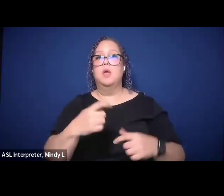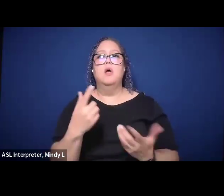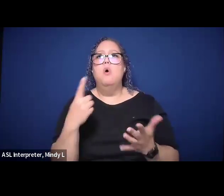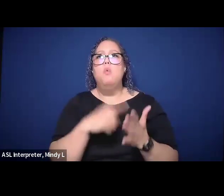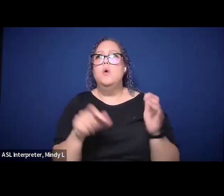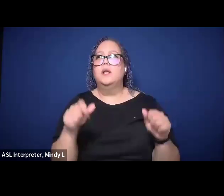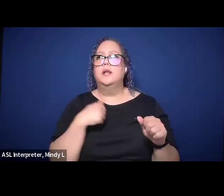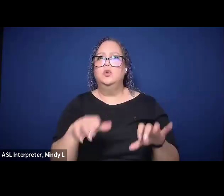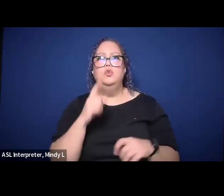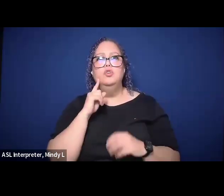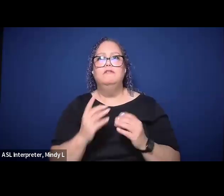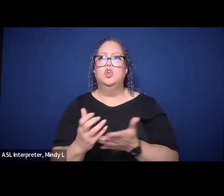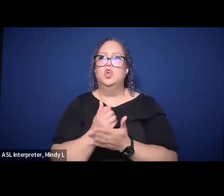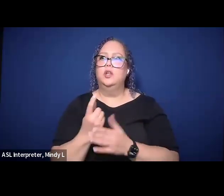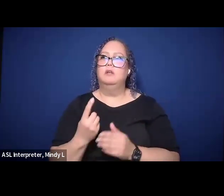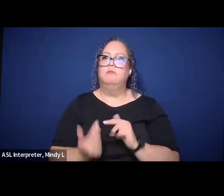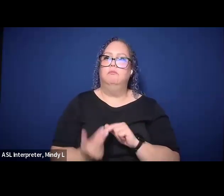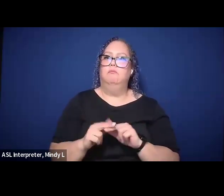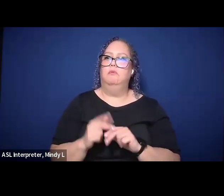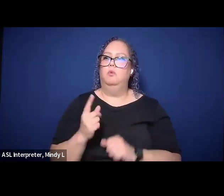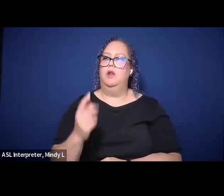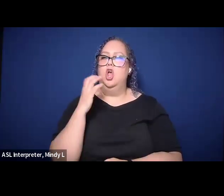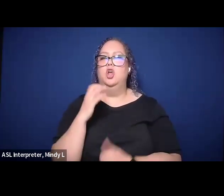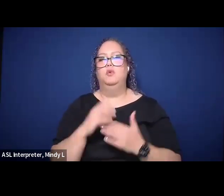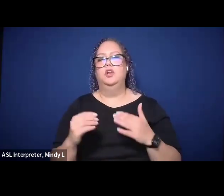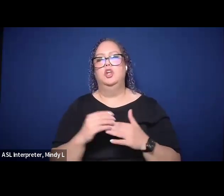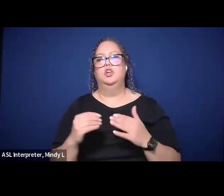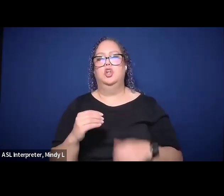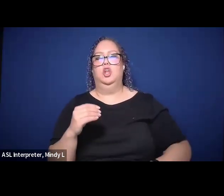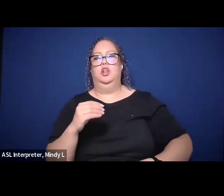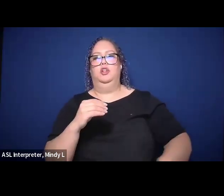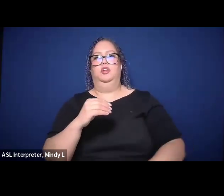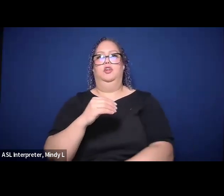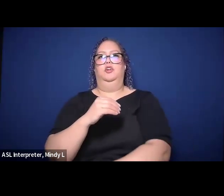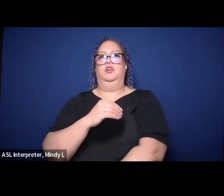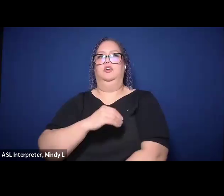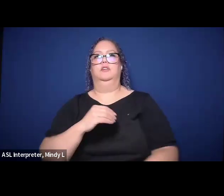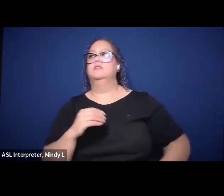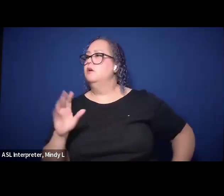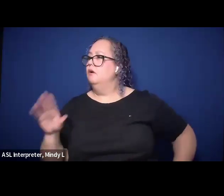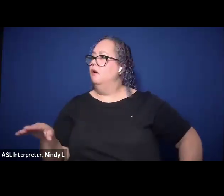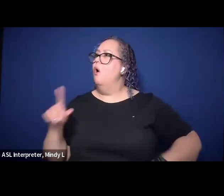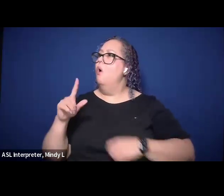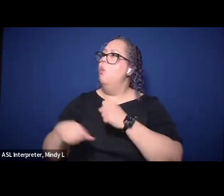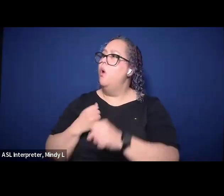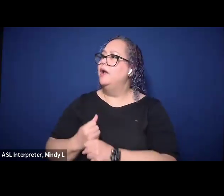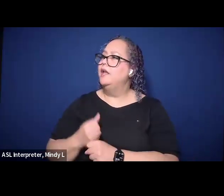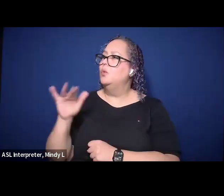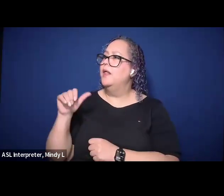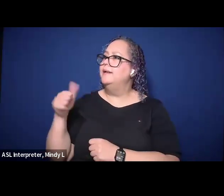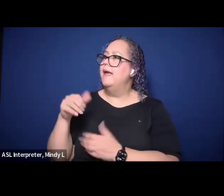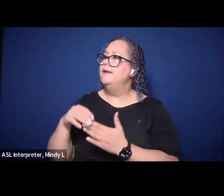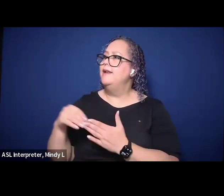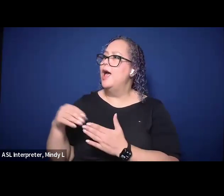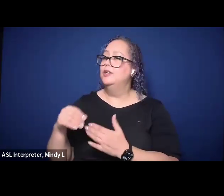sell. What year was the $10 earning? In 2019, I was paid $10 to write an article for